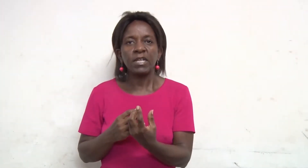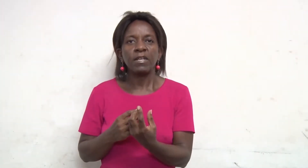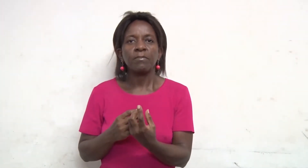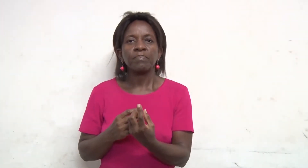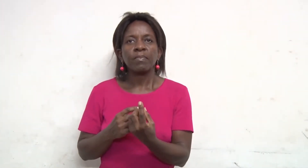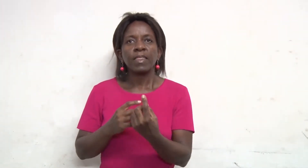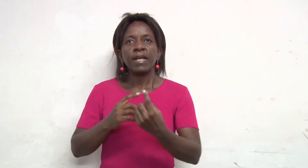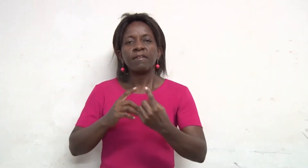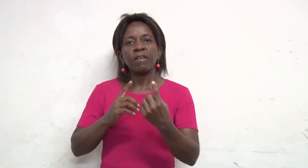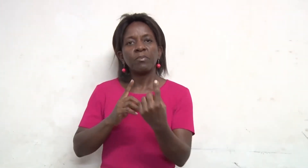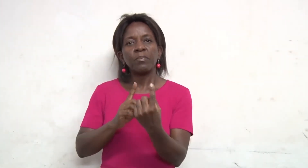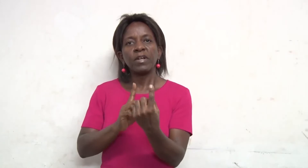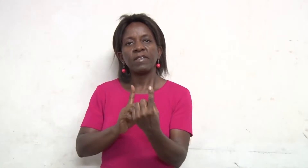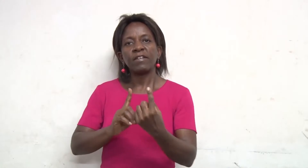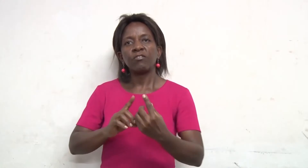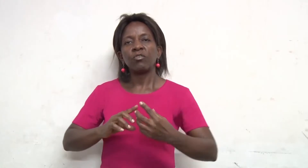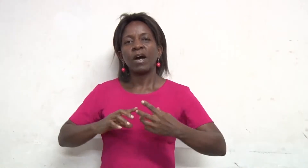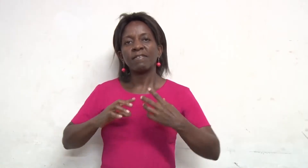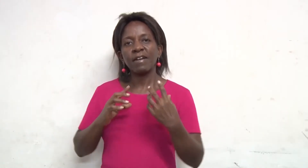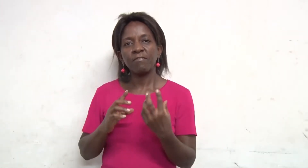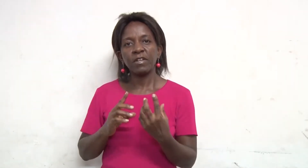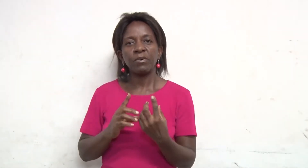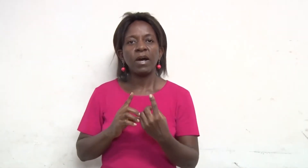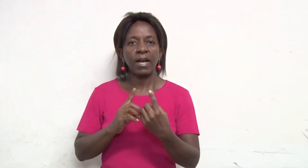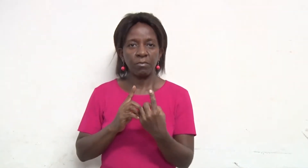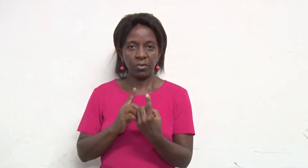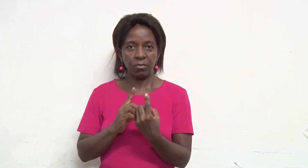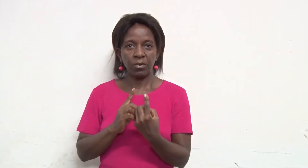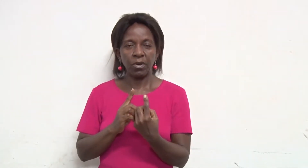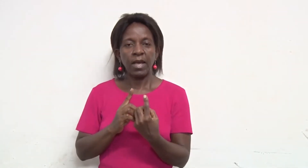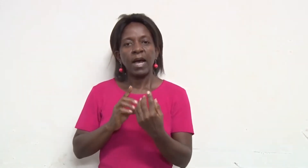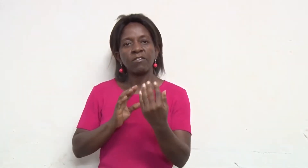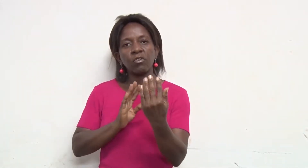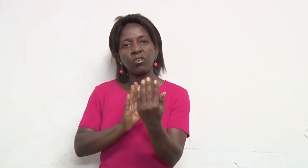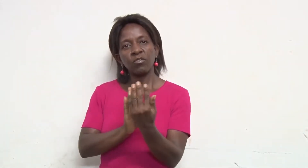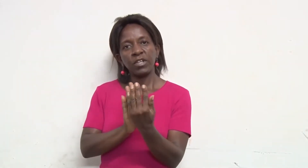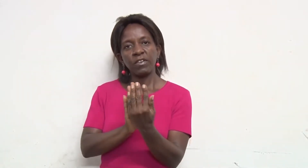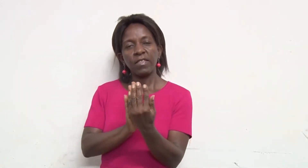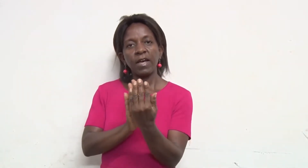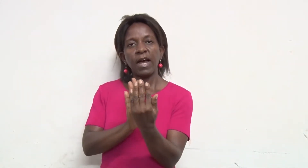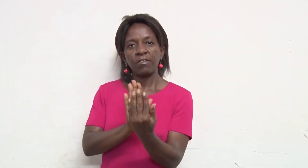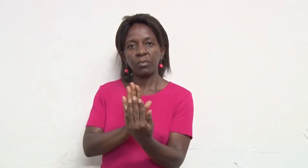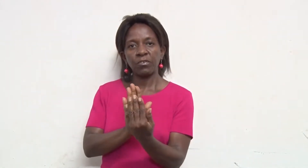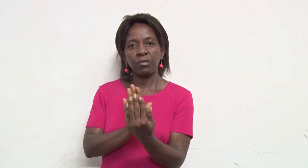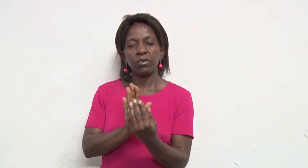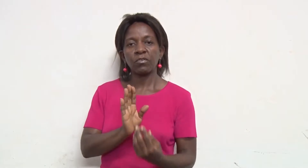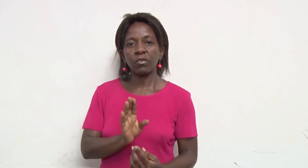need. It is appropriate that you're as comfortable as possible, as close to each other as possible.